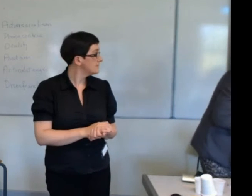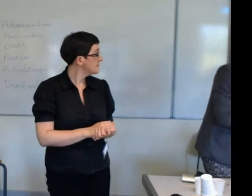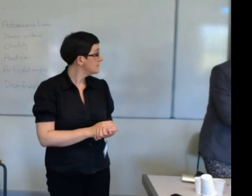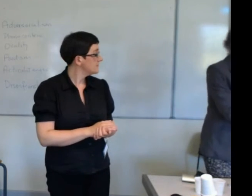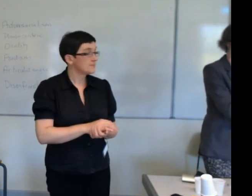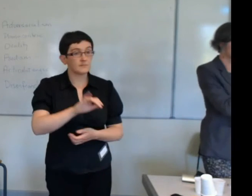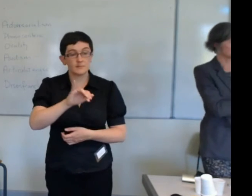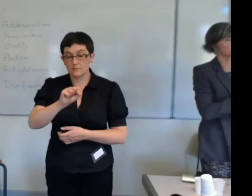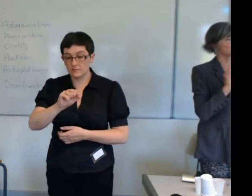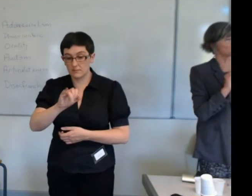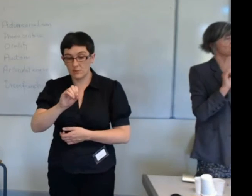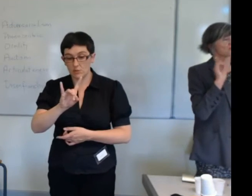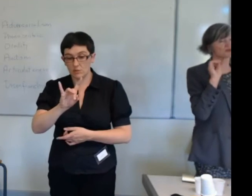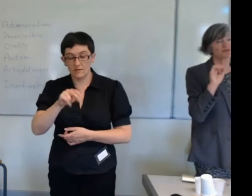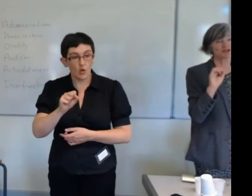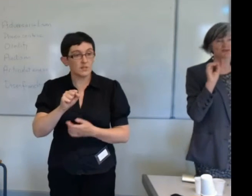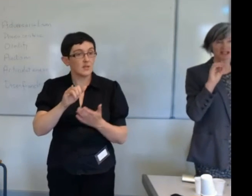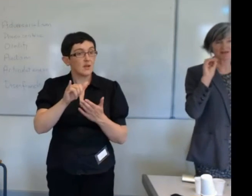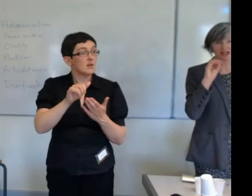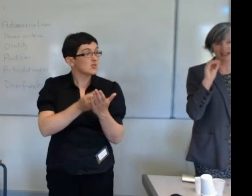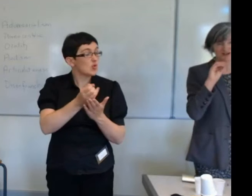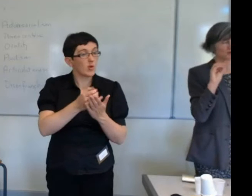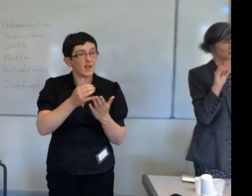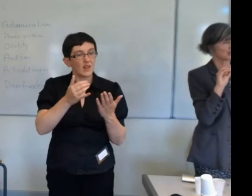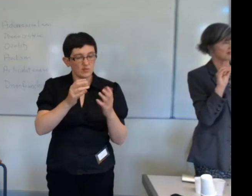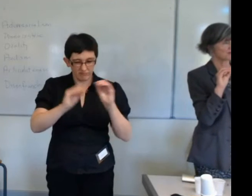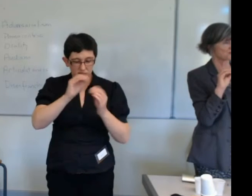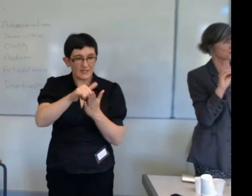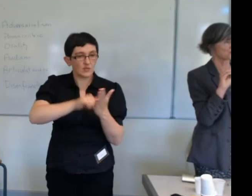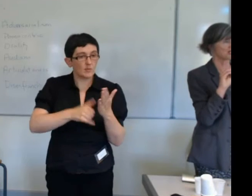Siobhan's story is the story that was scripted by the Irish Deaf Women's Group. I think